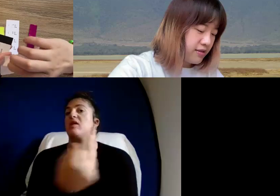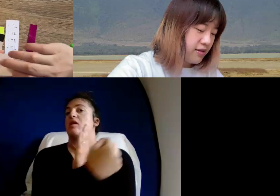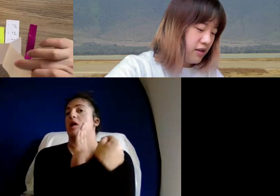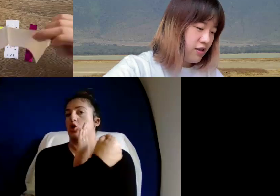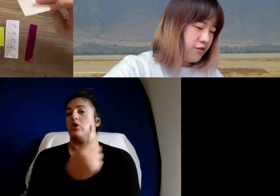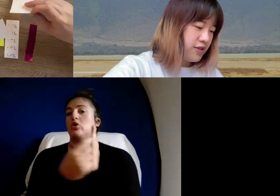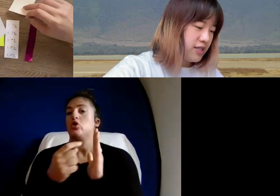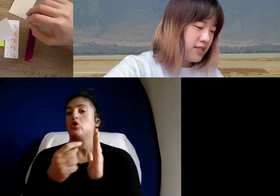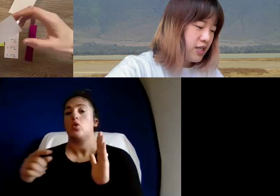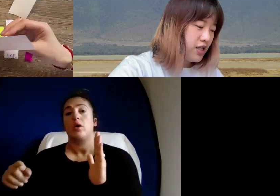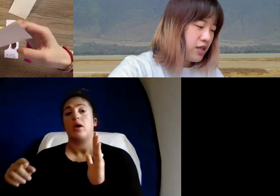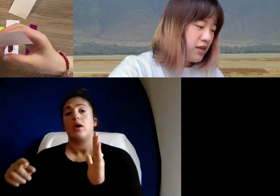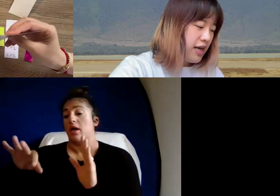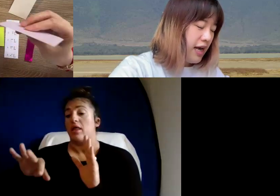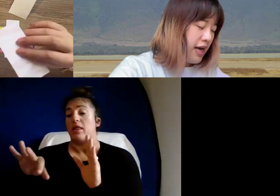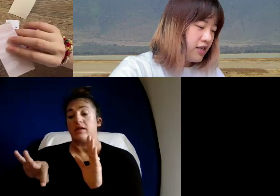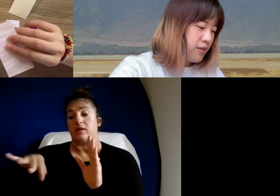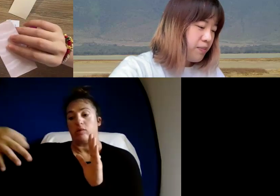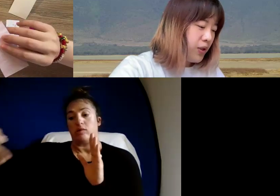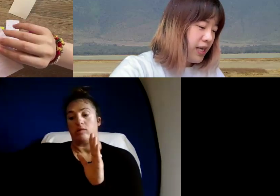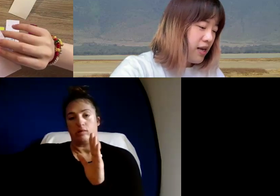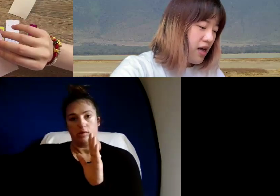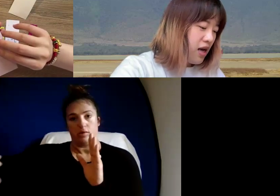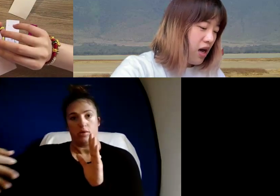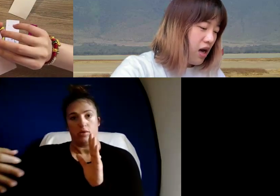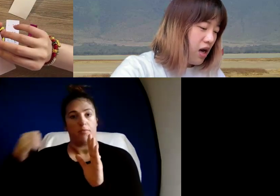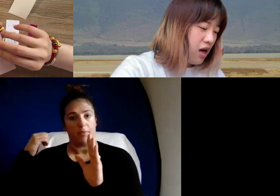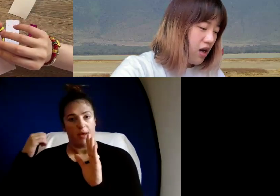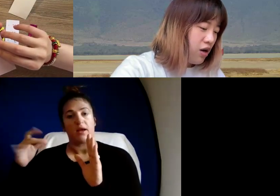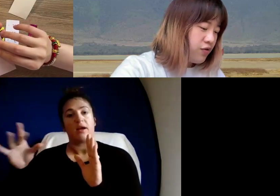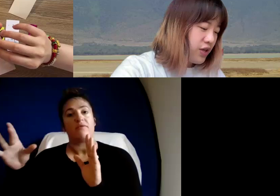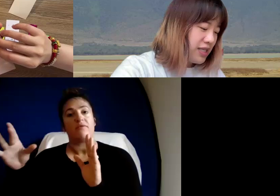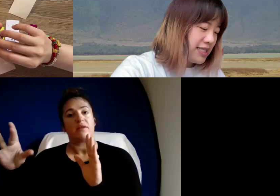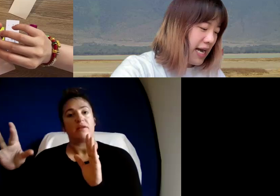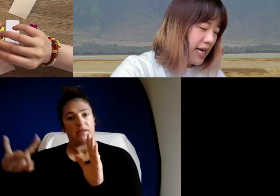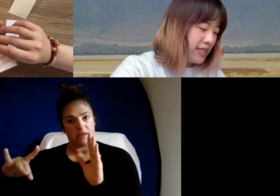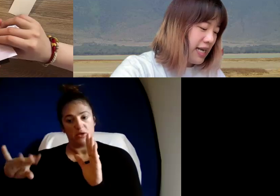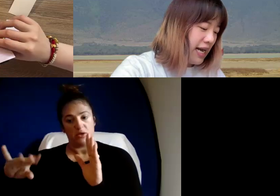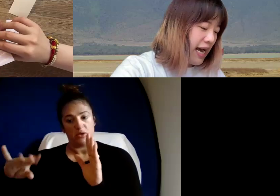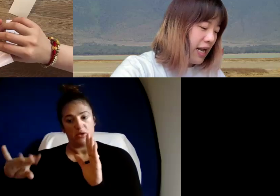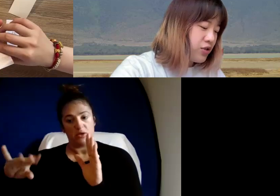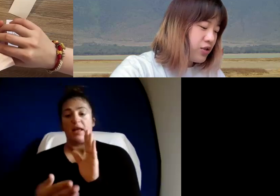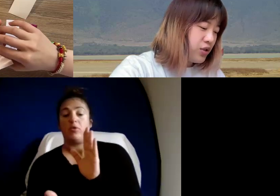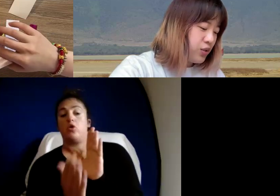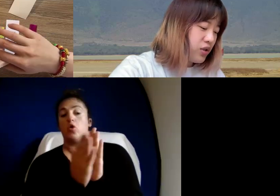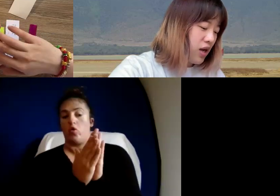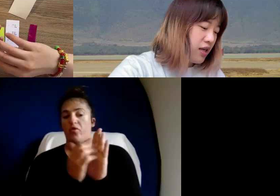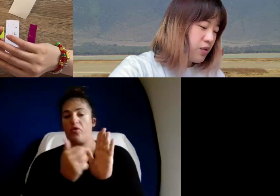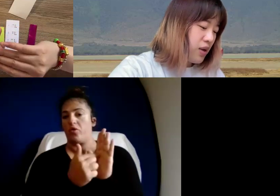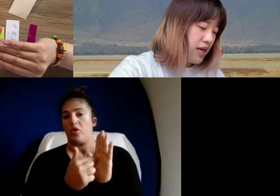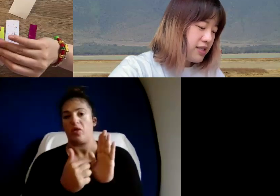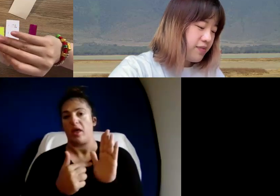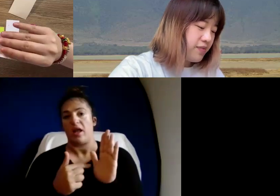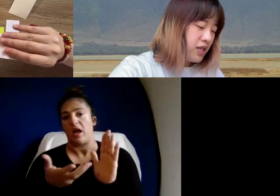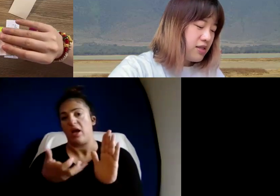back of the sticker and put it over the side that I do